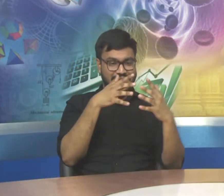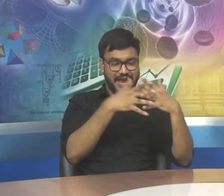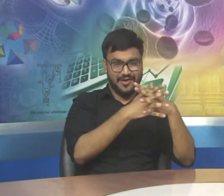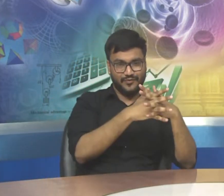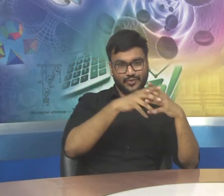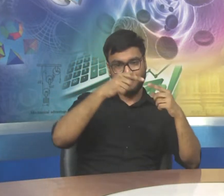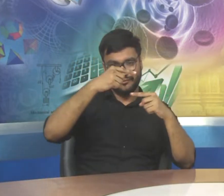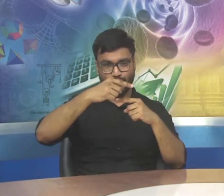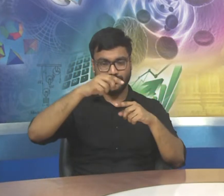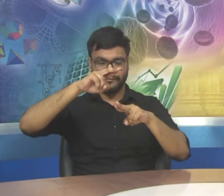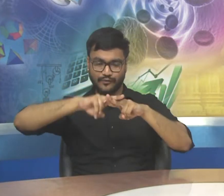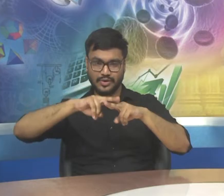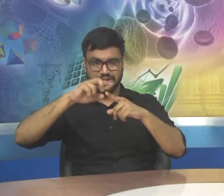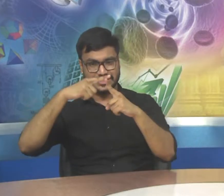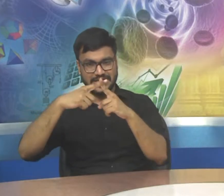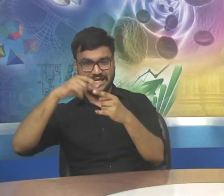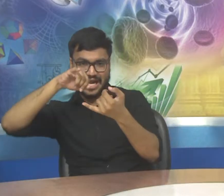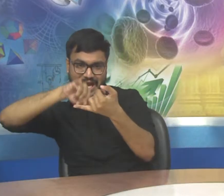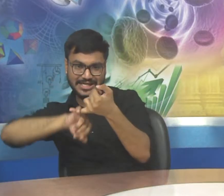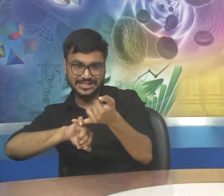the direction of force.